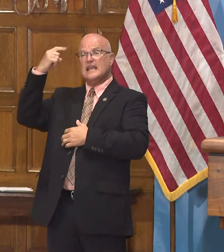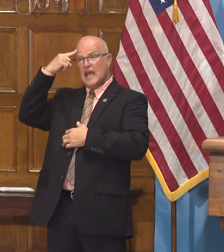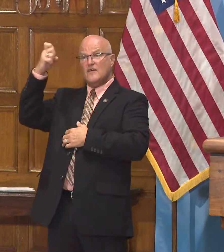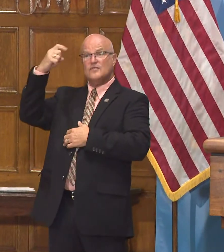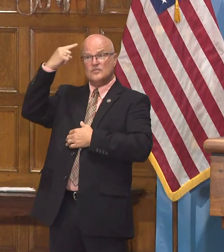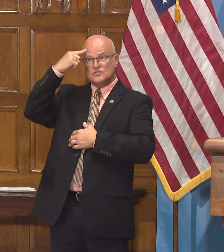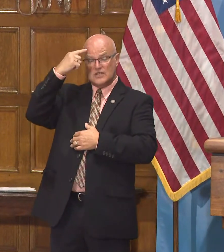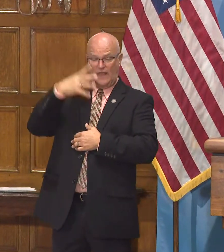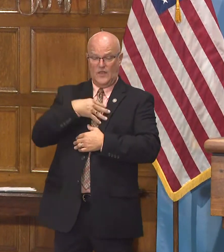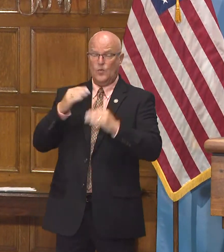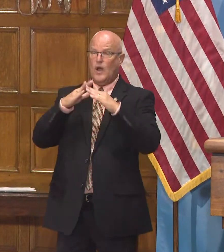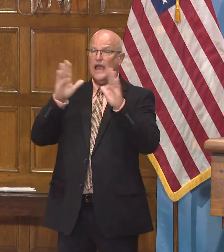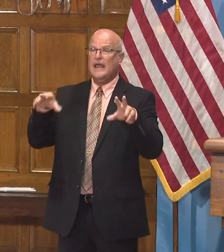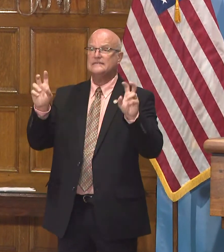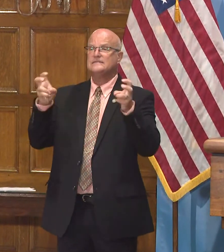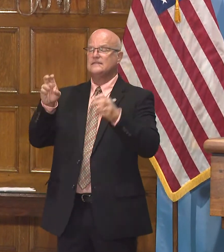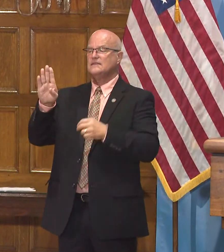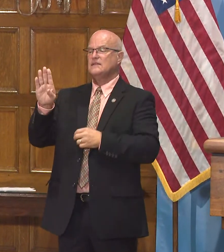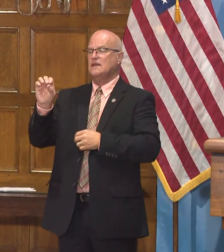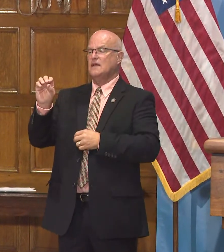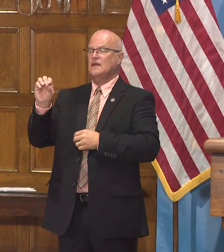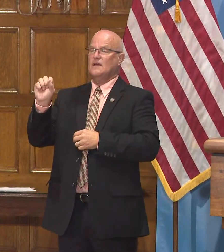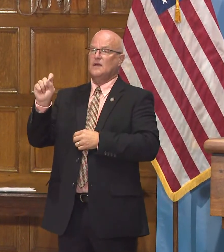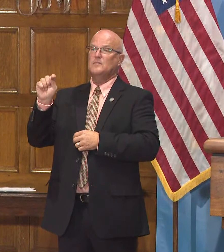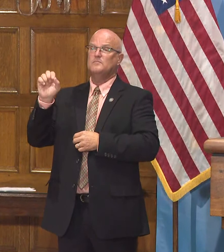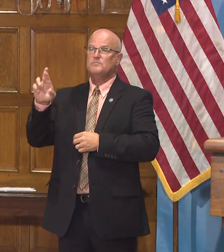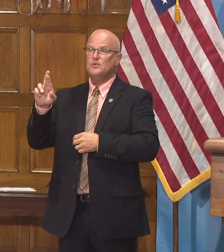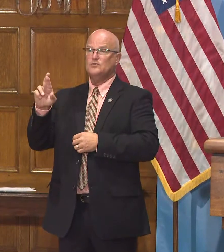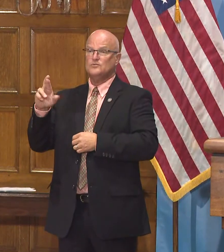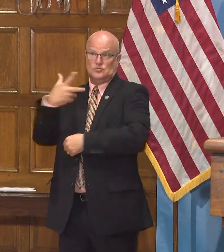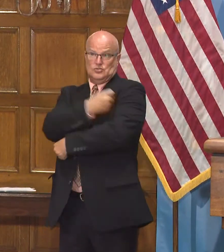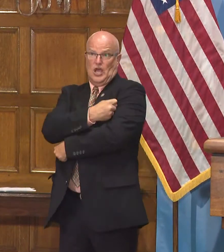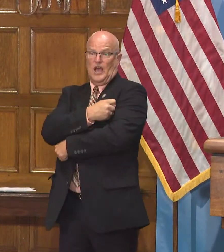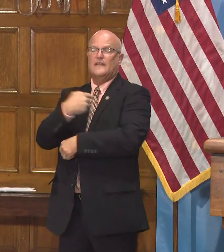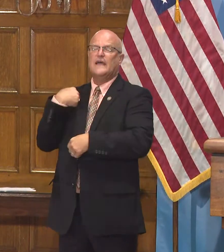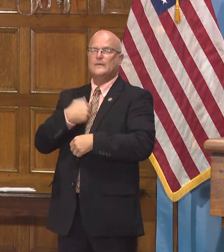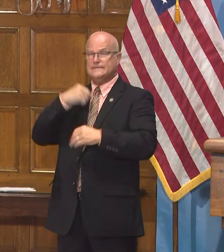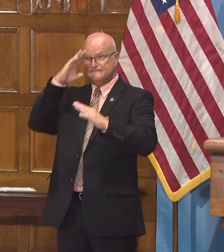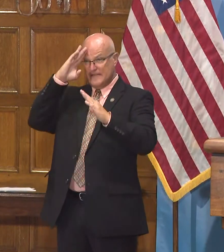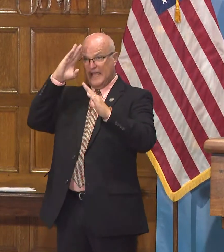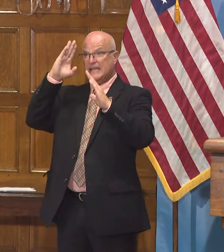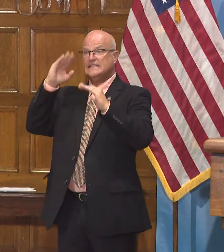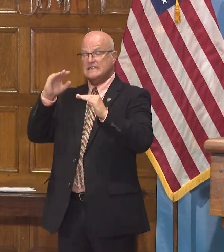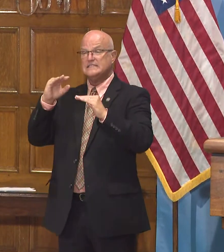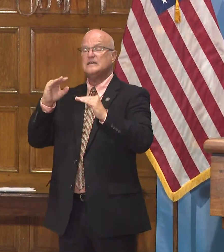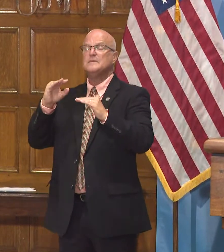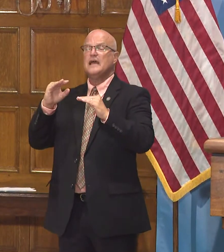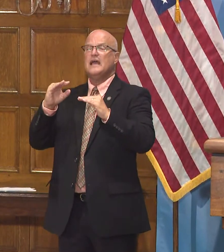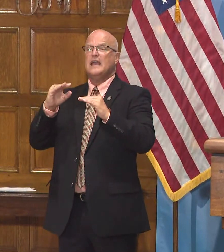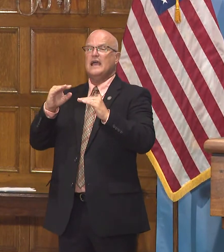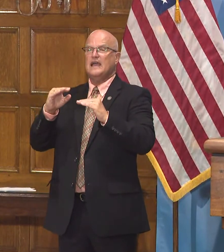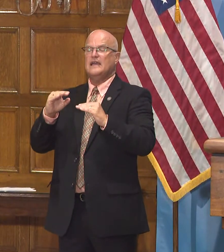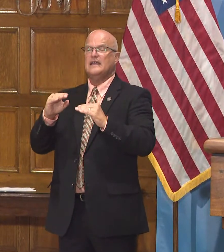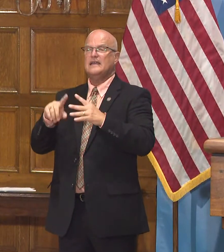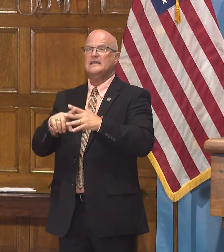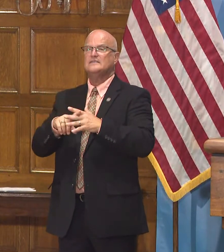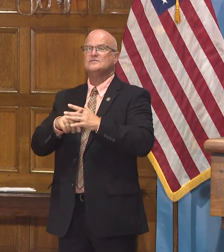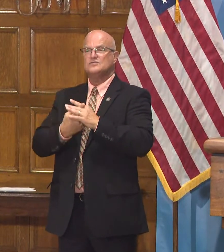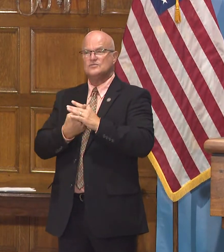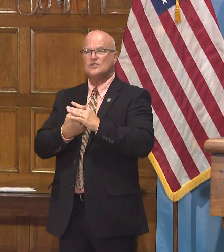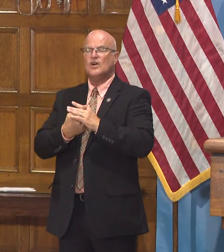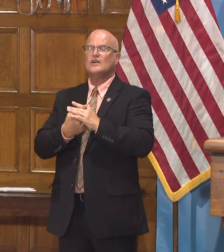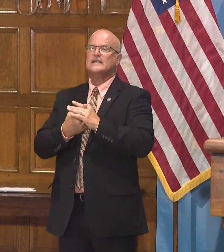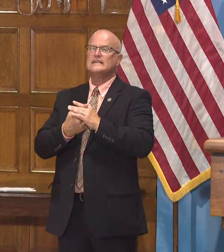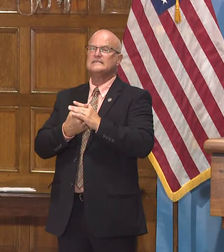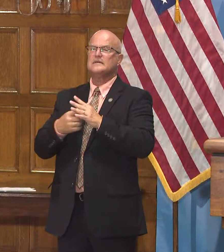White House in terms of the booster shots that we anticipate being